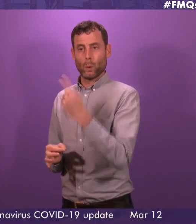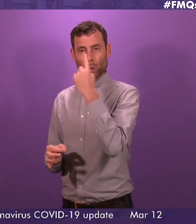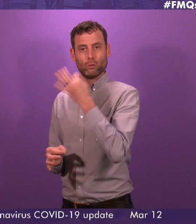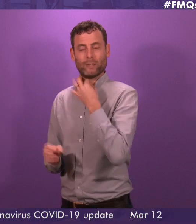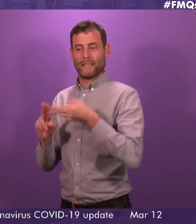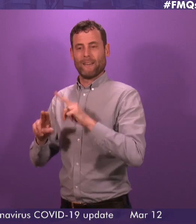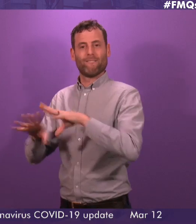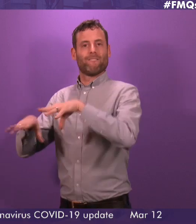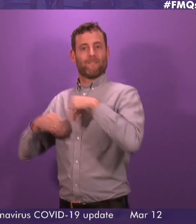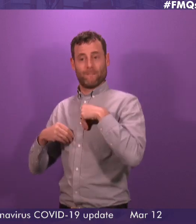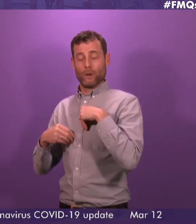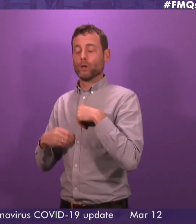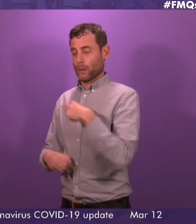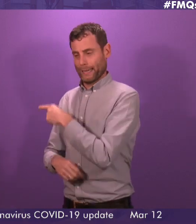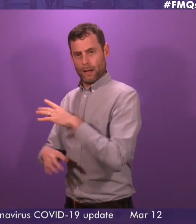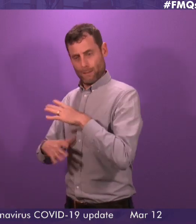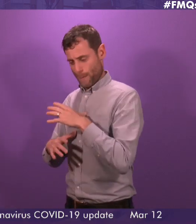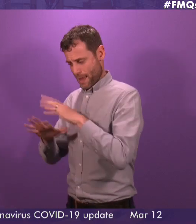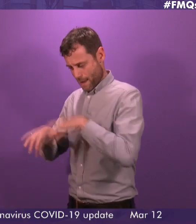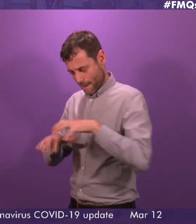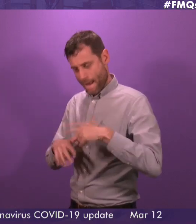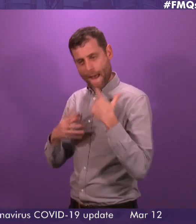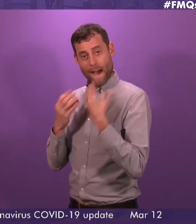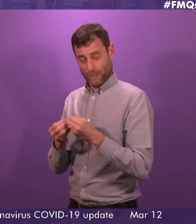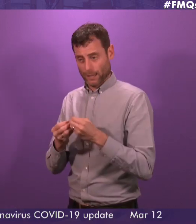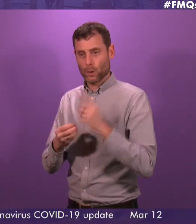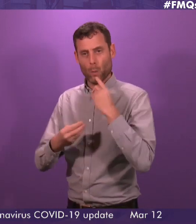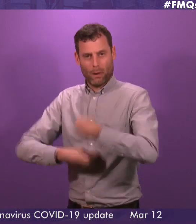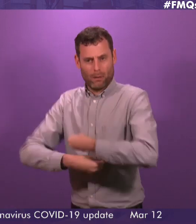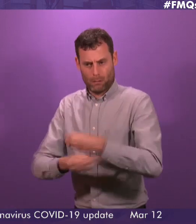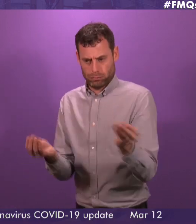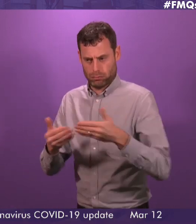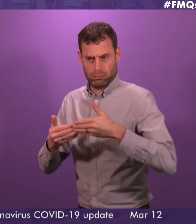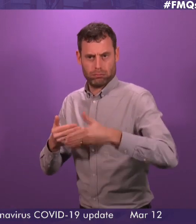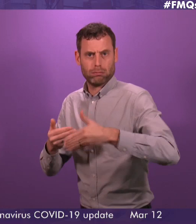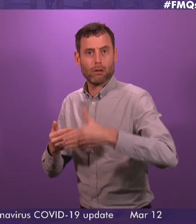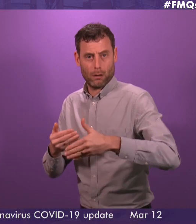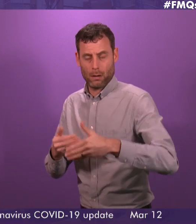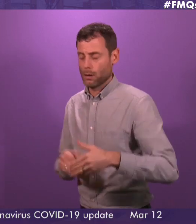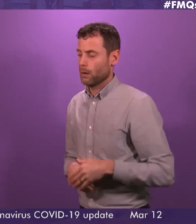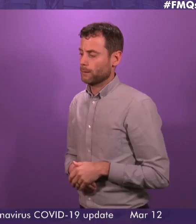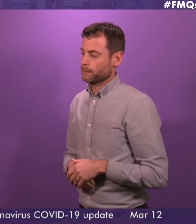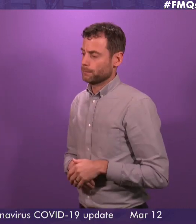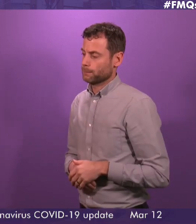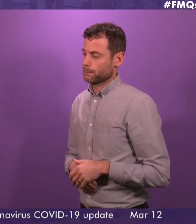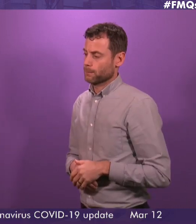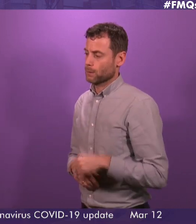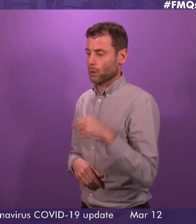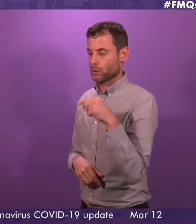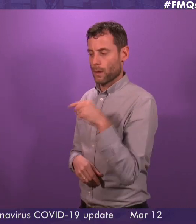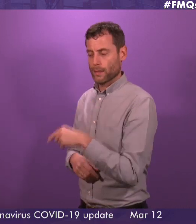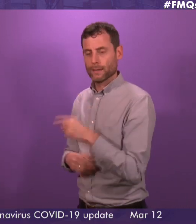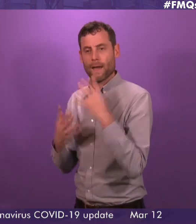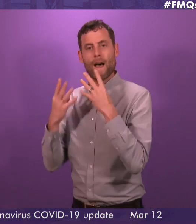them. And that guidance will be produced and disseminated in the coming days. It will be done through our